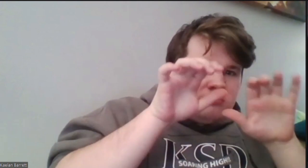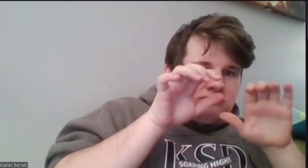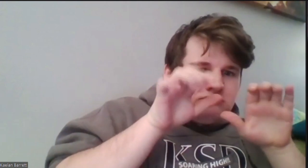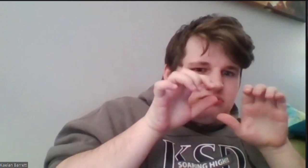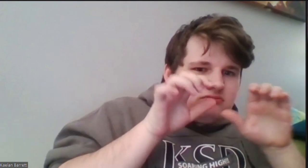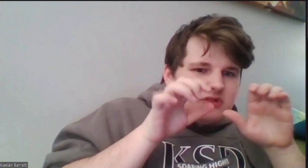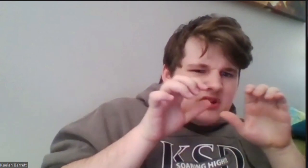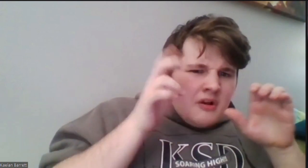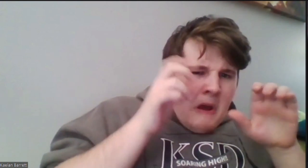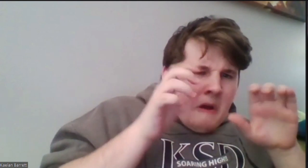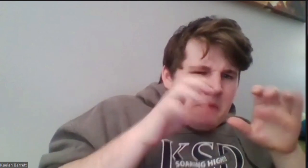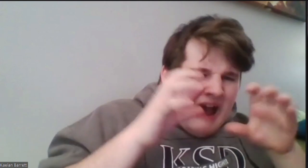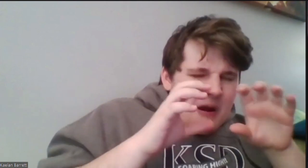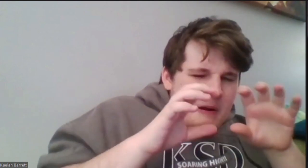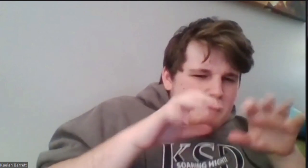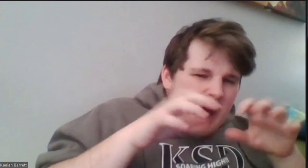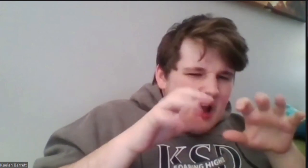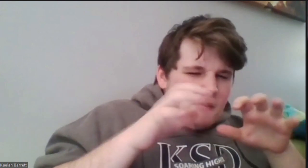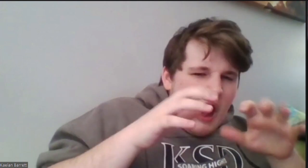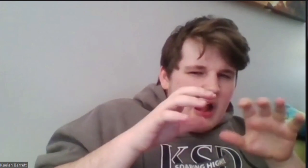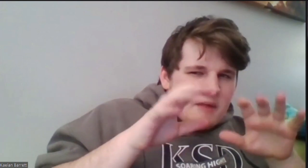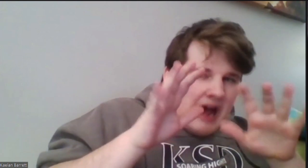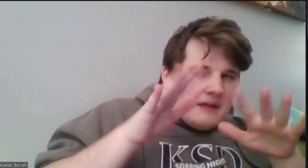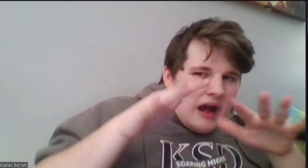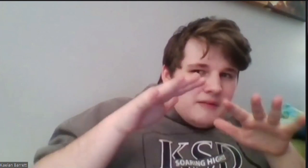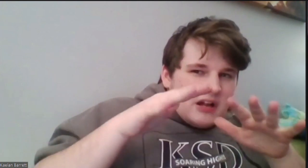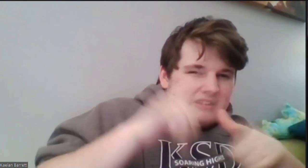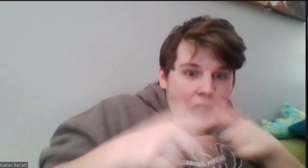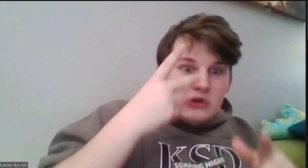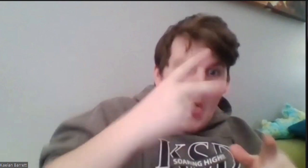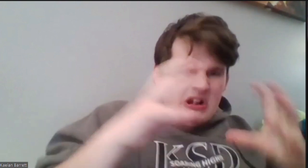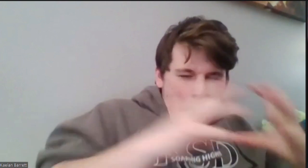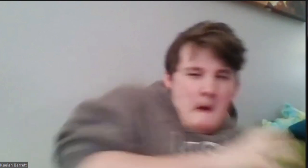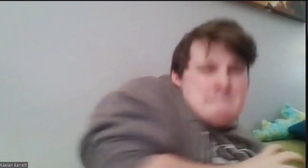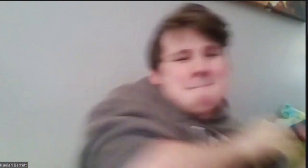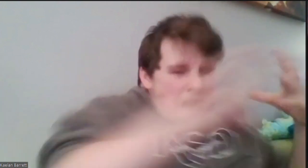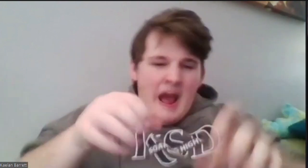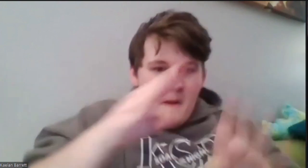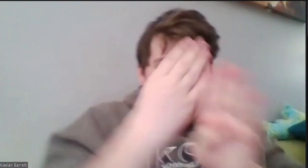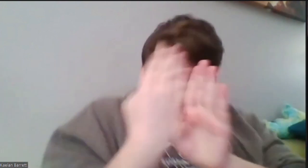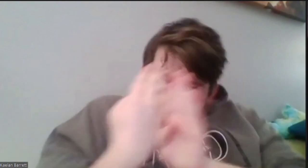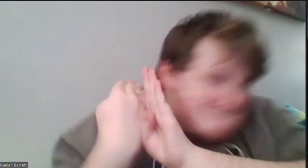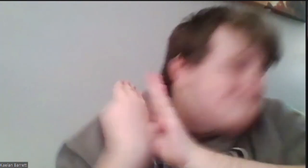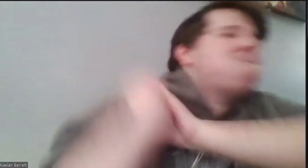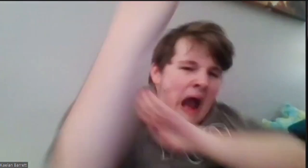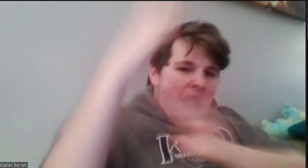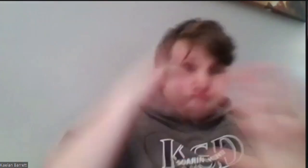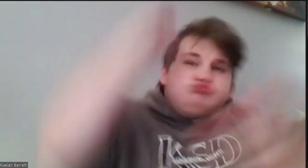he's cowered. He's hiding behind the chair, cowering, not knowing what is going to happen. He hears the boo,